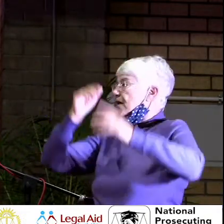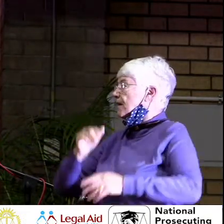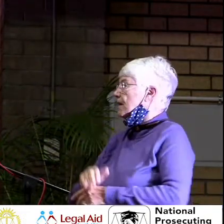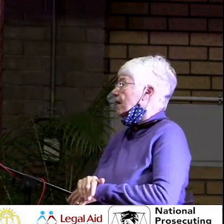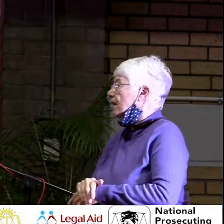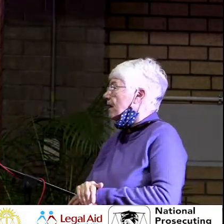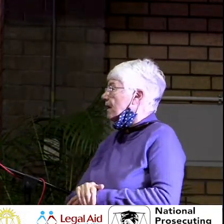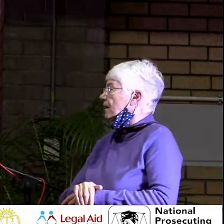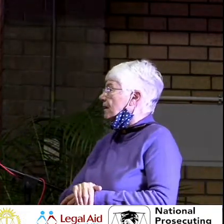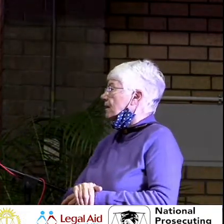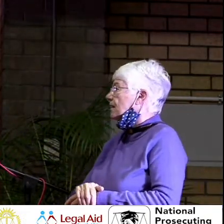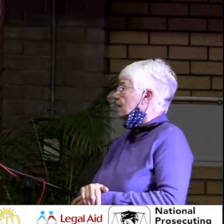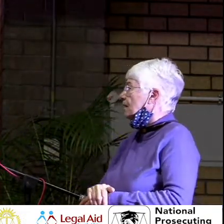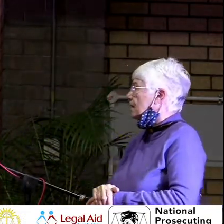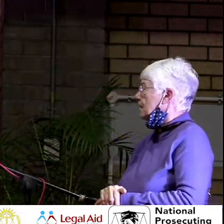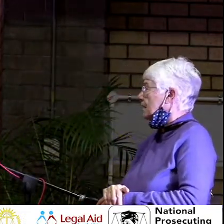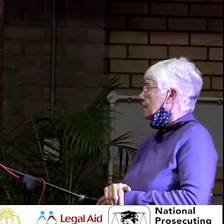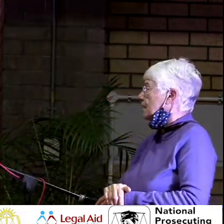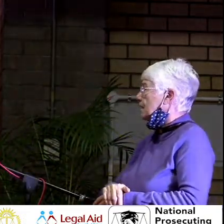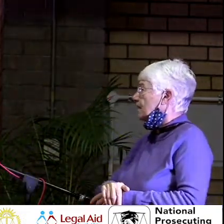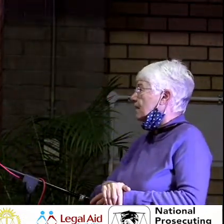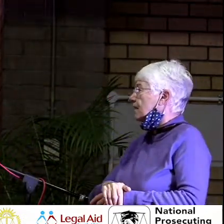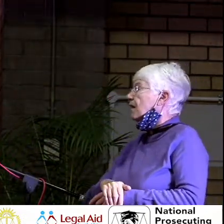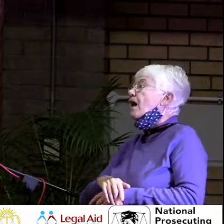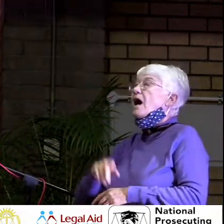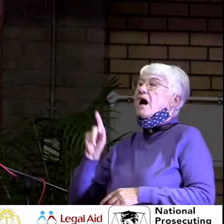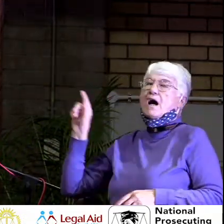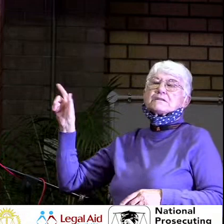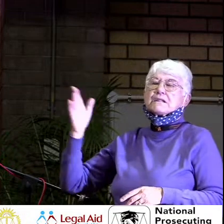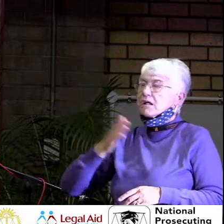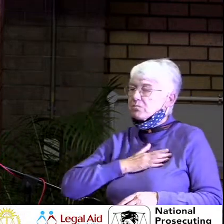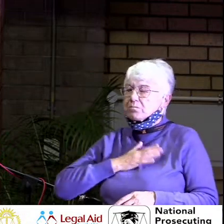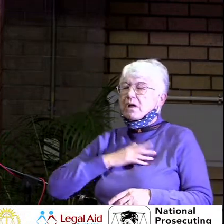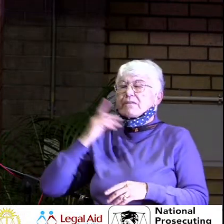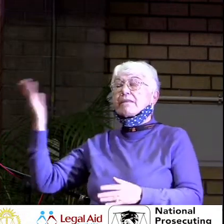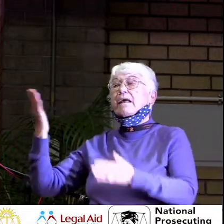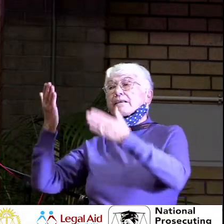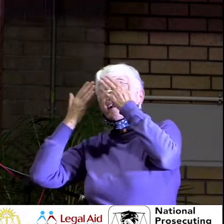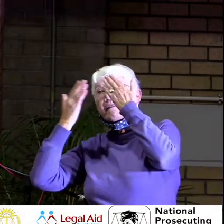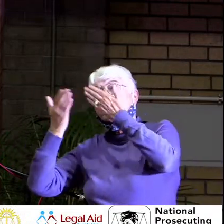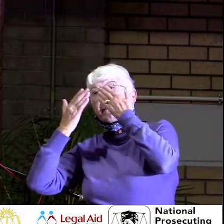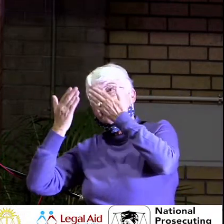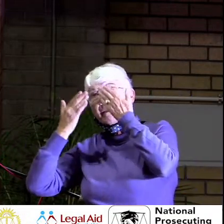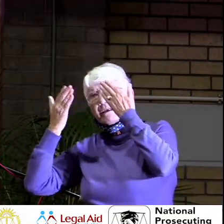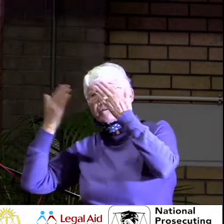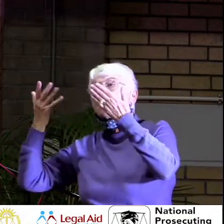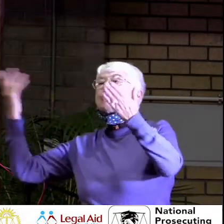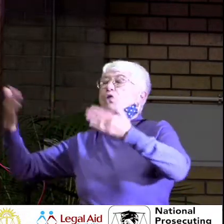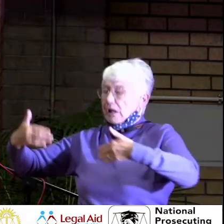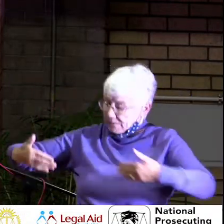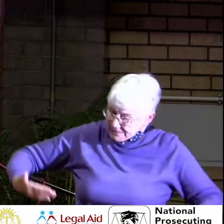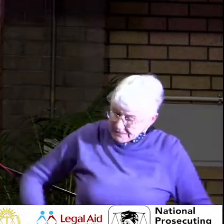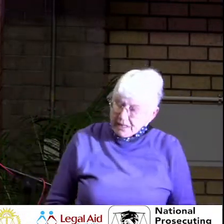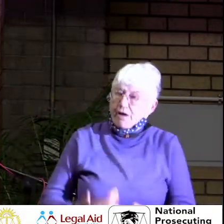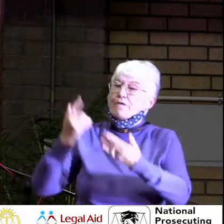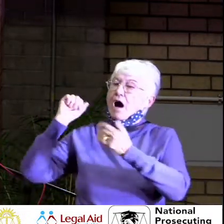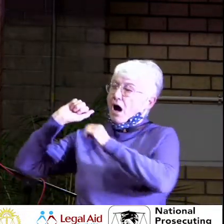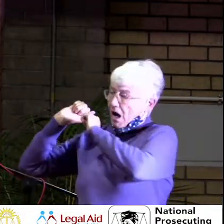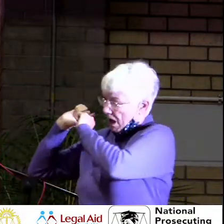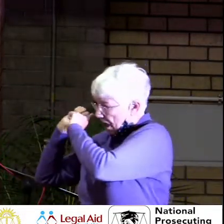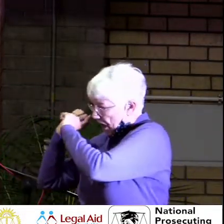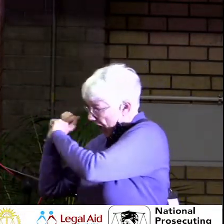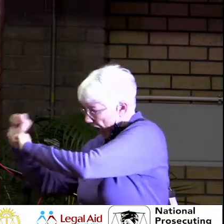absolute privilege for me to have studied and served my own community and communities such as Delft.